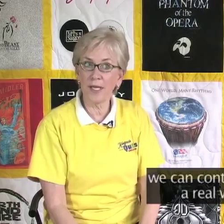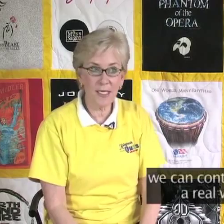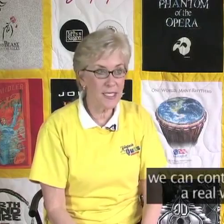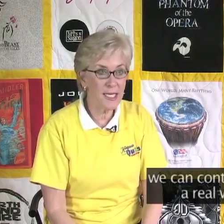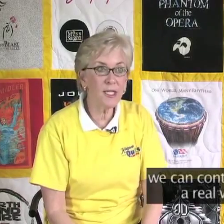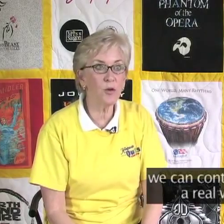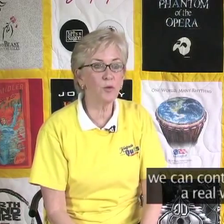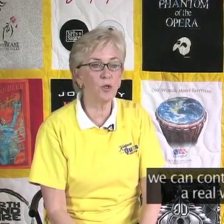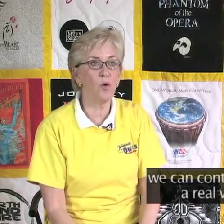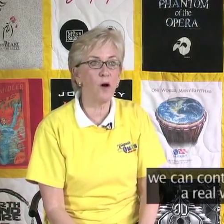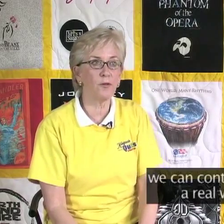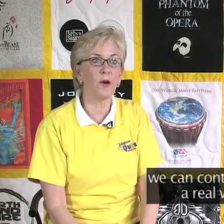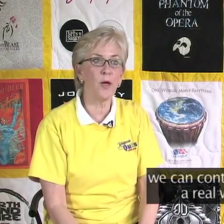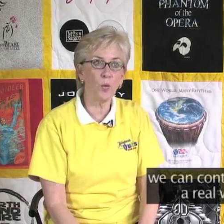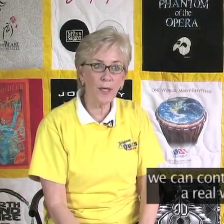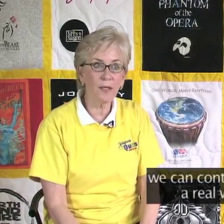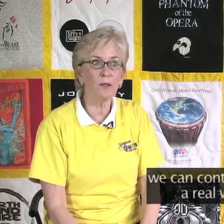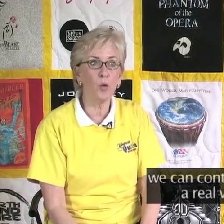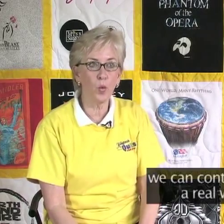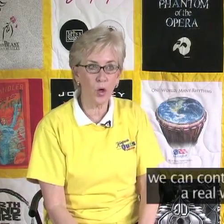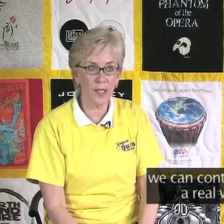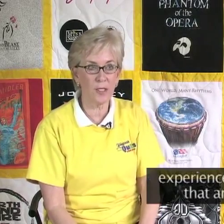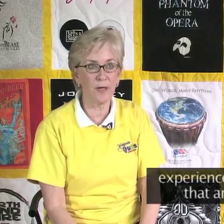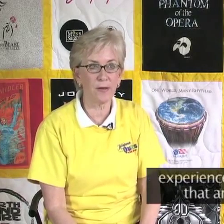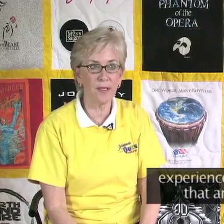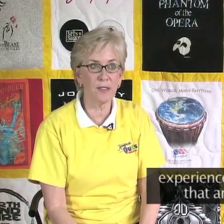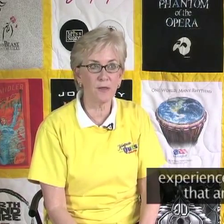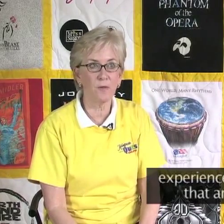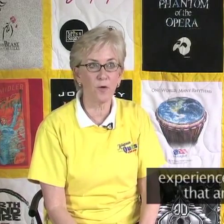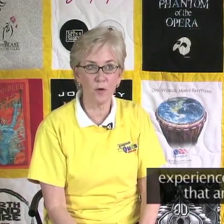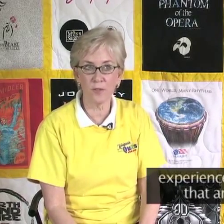We can continue to offer a real work experience